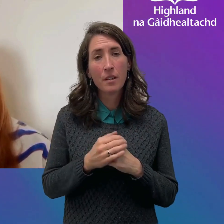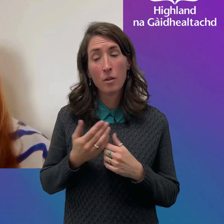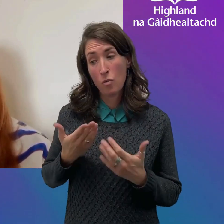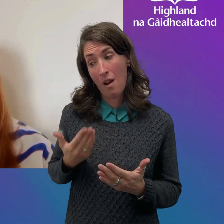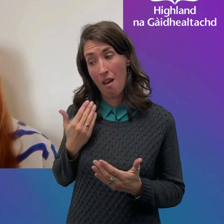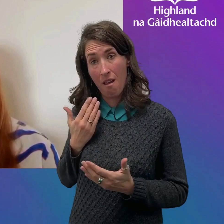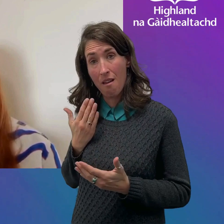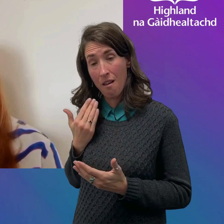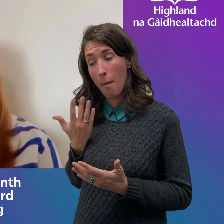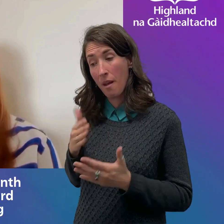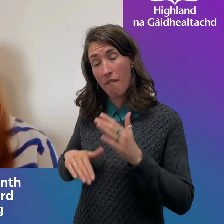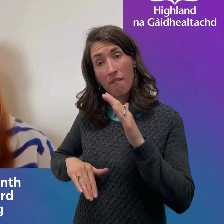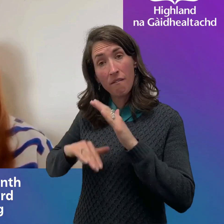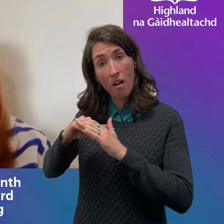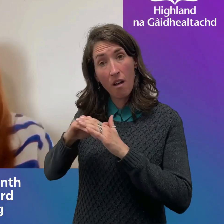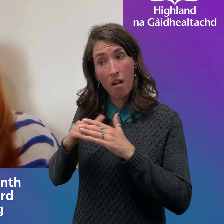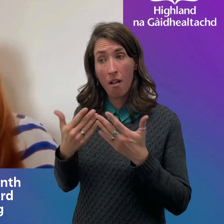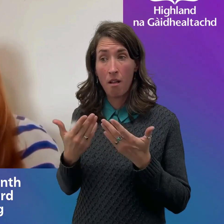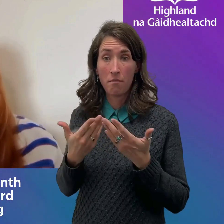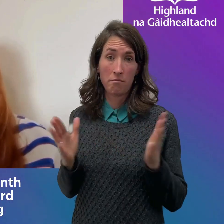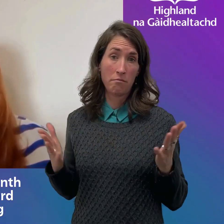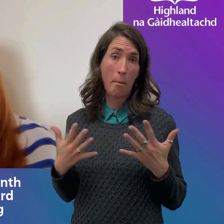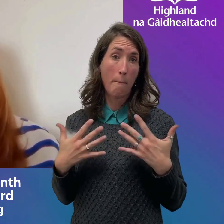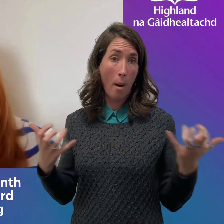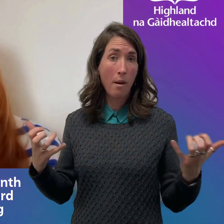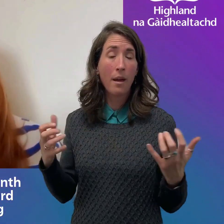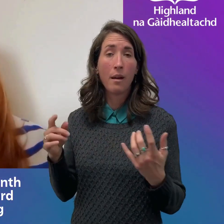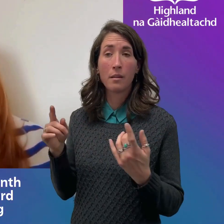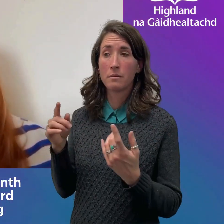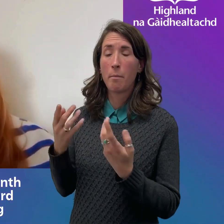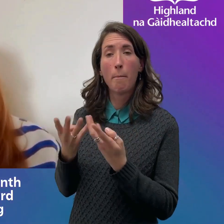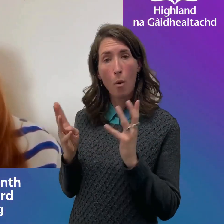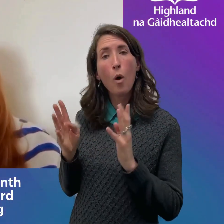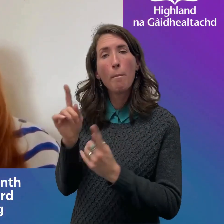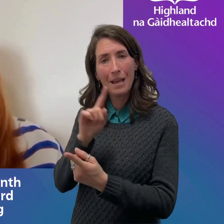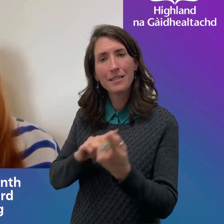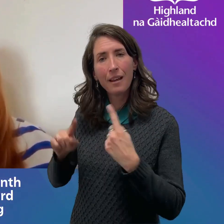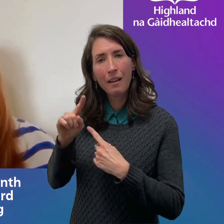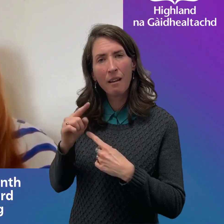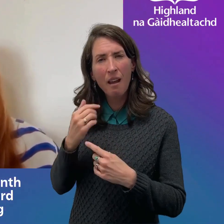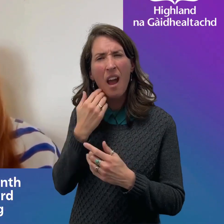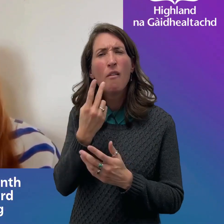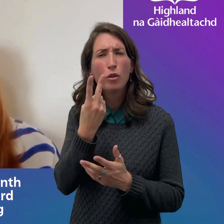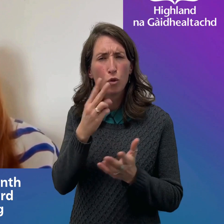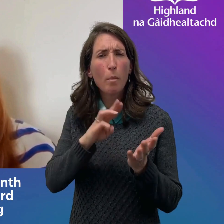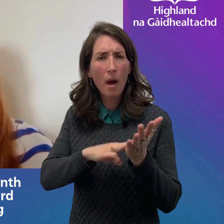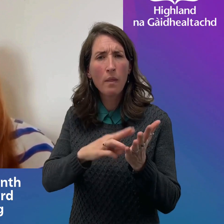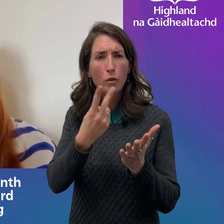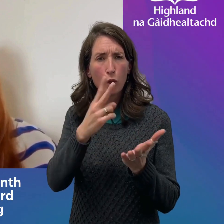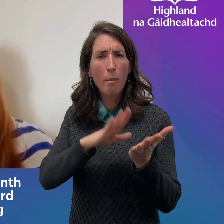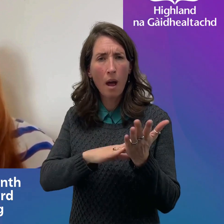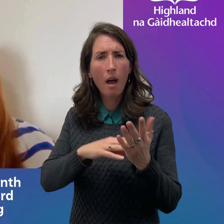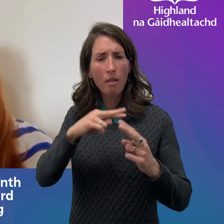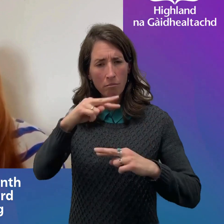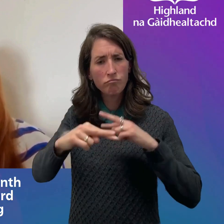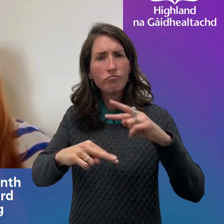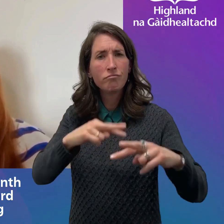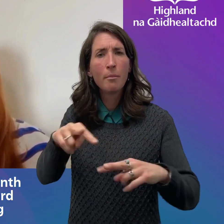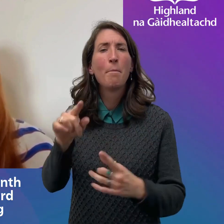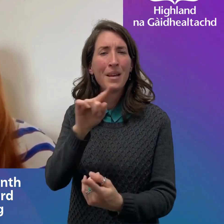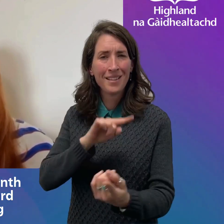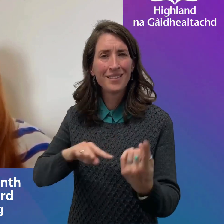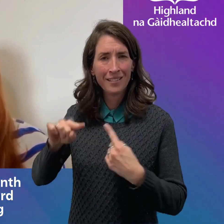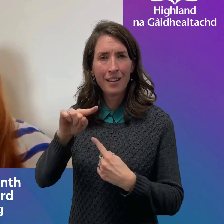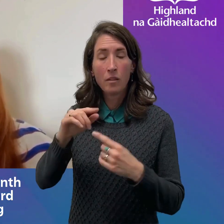full public board meeting, so we do this every other month and we bring the whole board together to